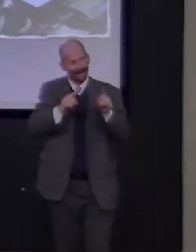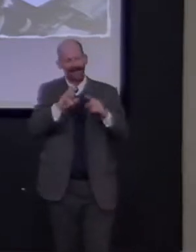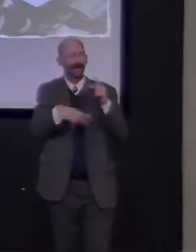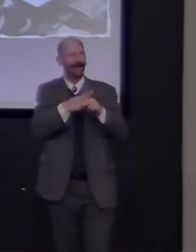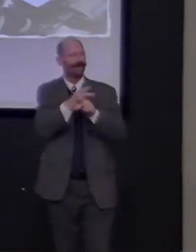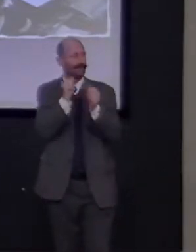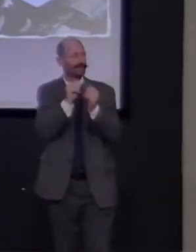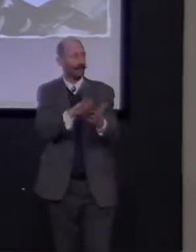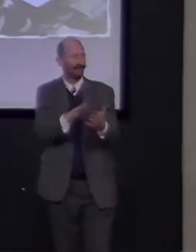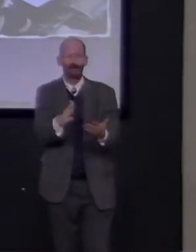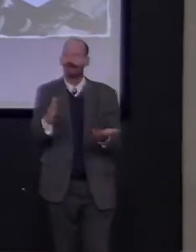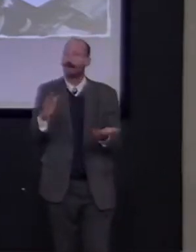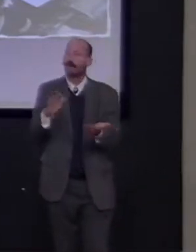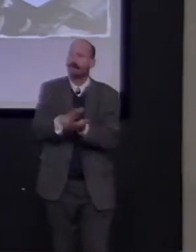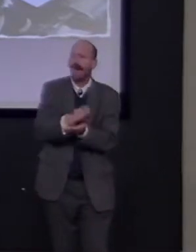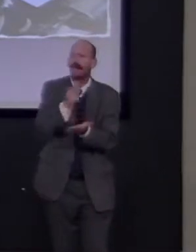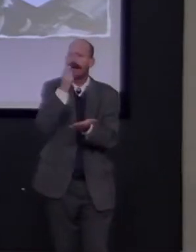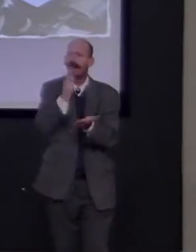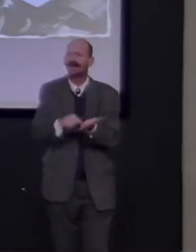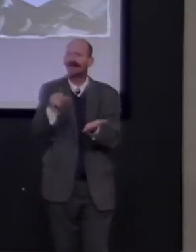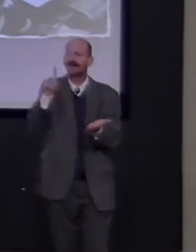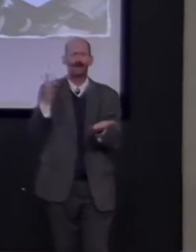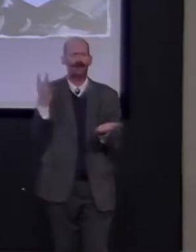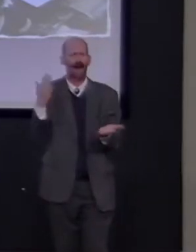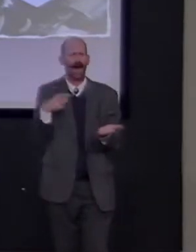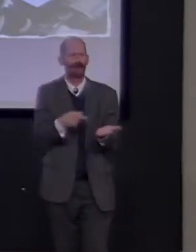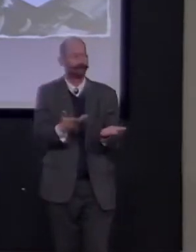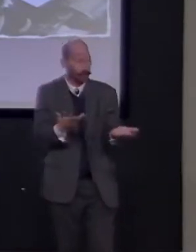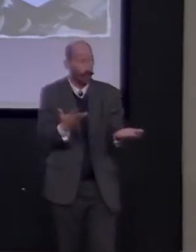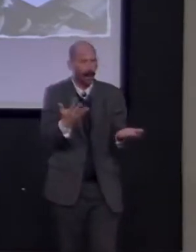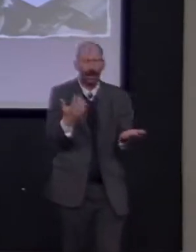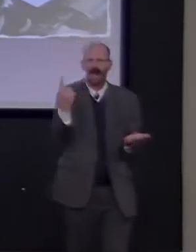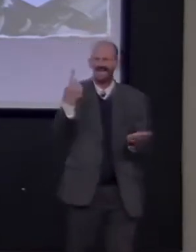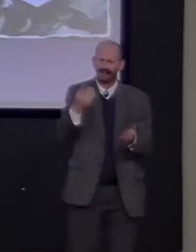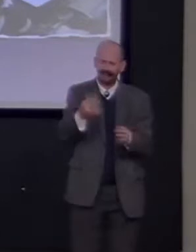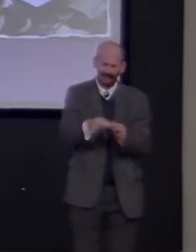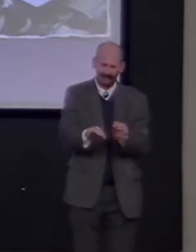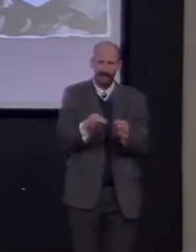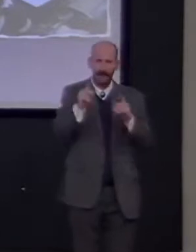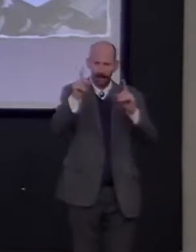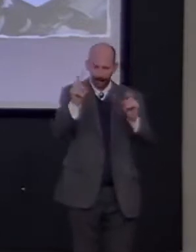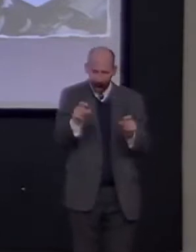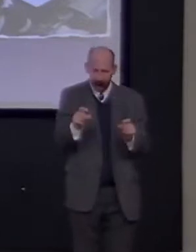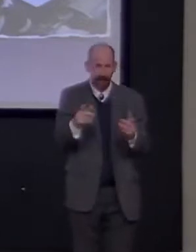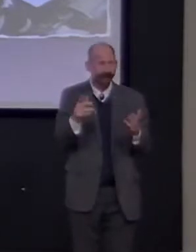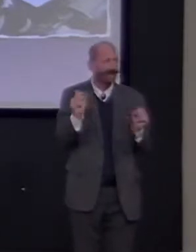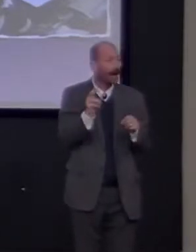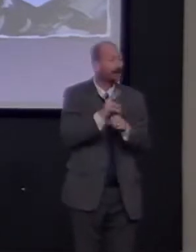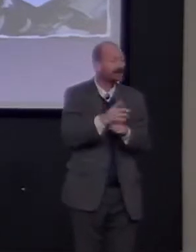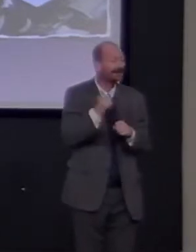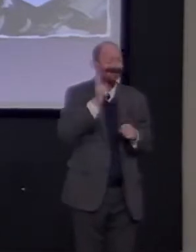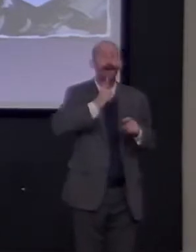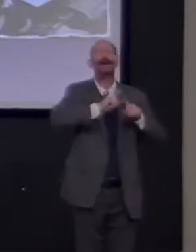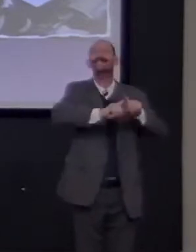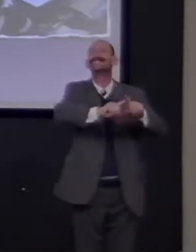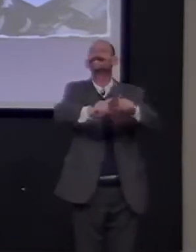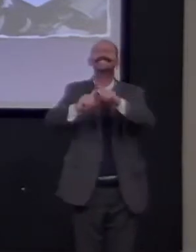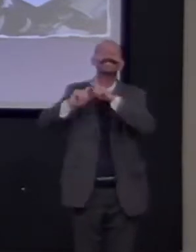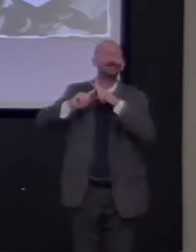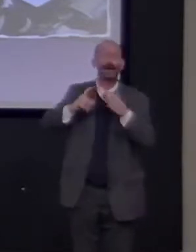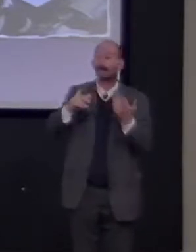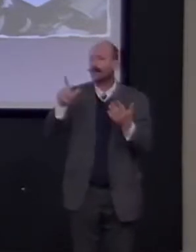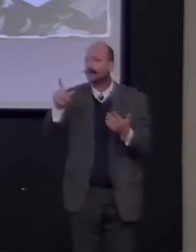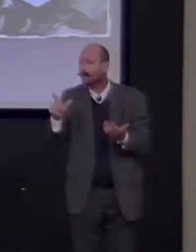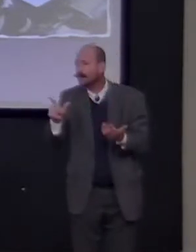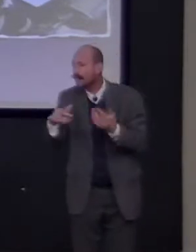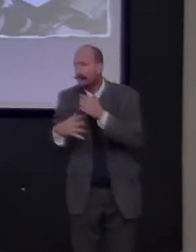pencil was that we wanted to find a test that could be used in all sorts of educational contexts, including low-income countries.